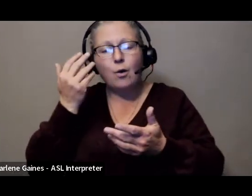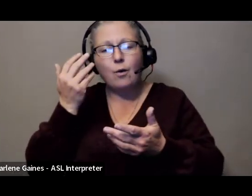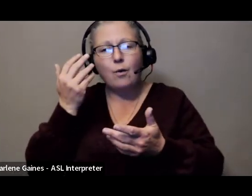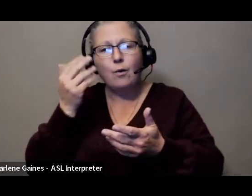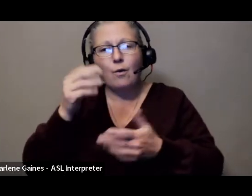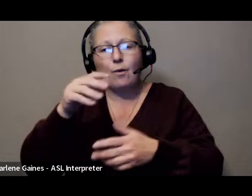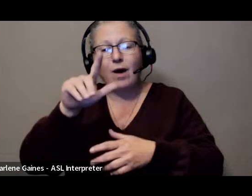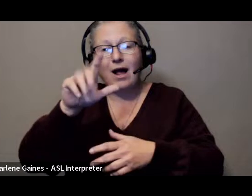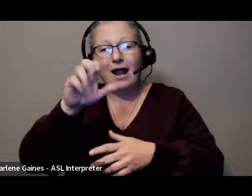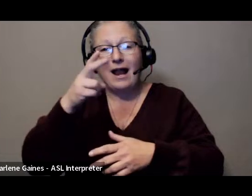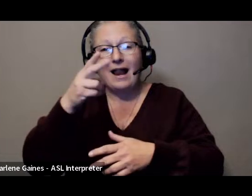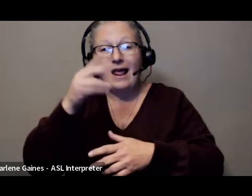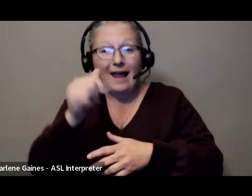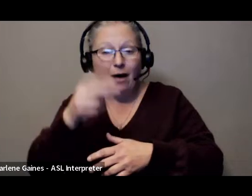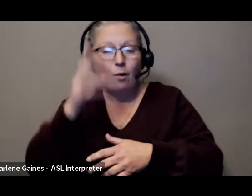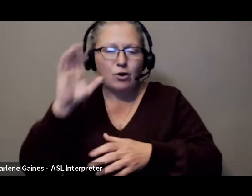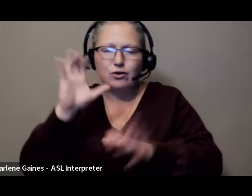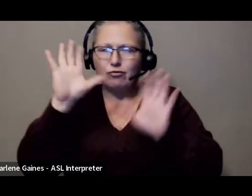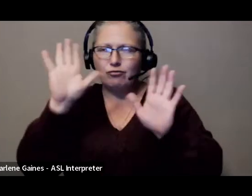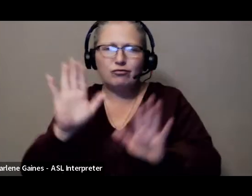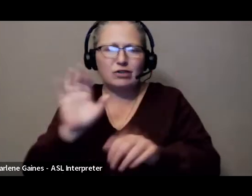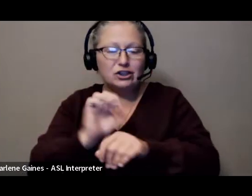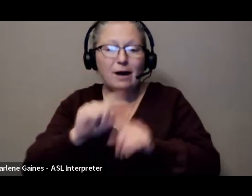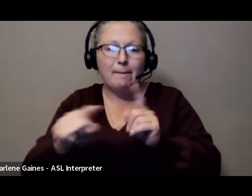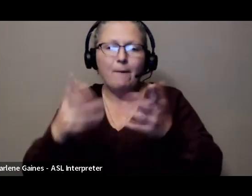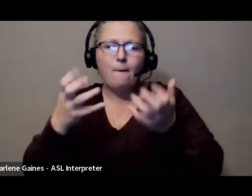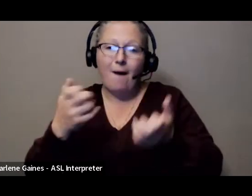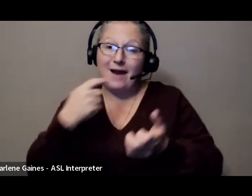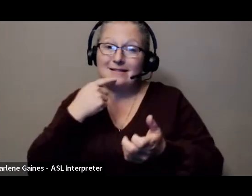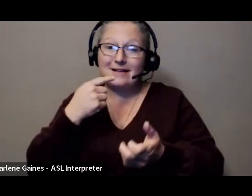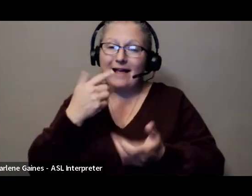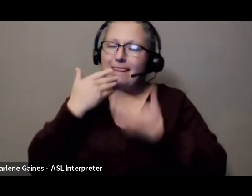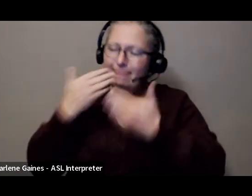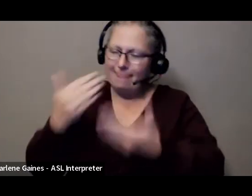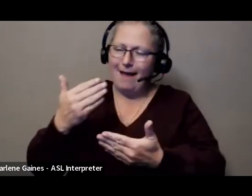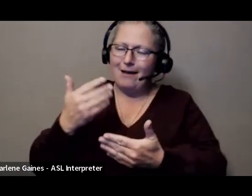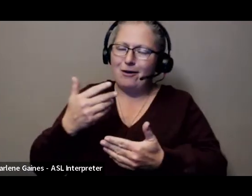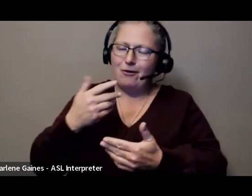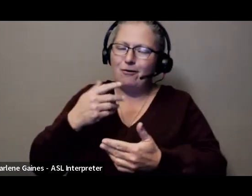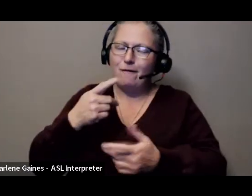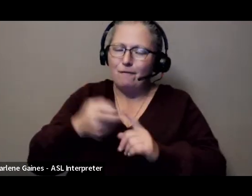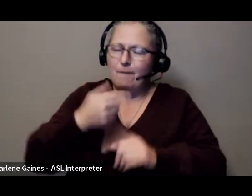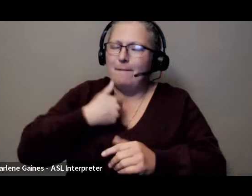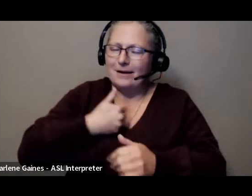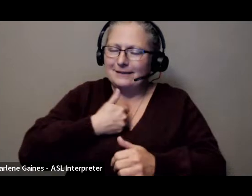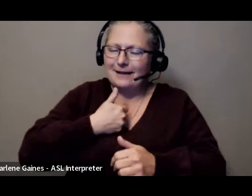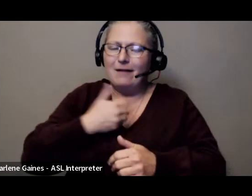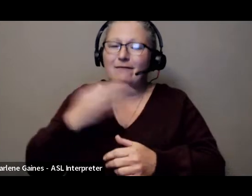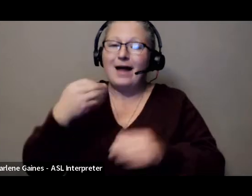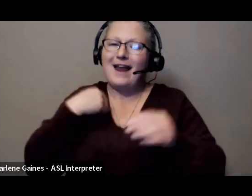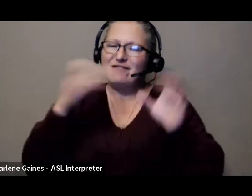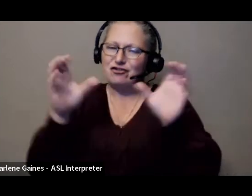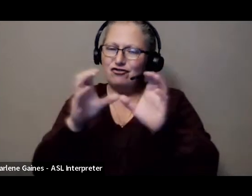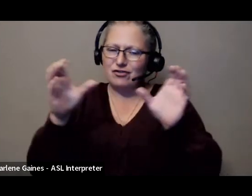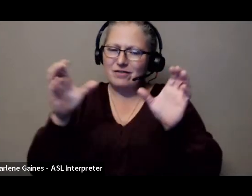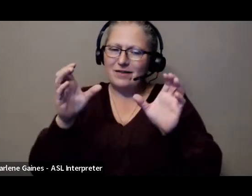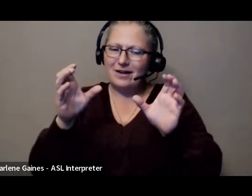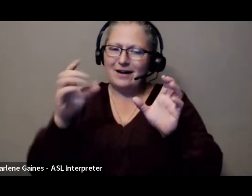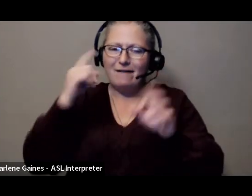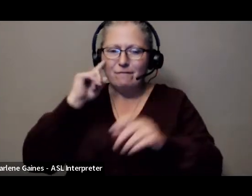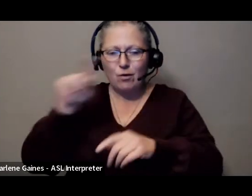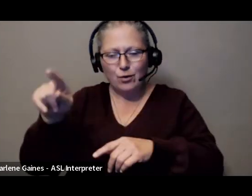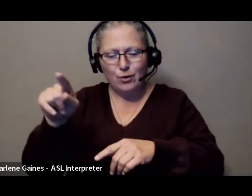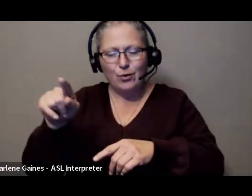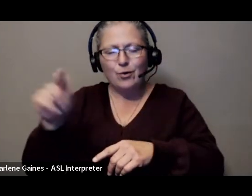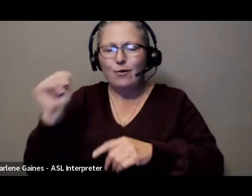Leah is going to do a phenomenal job, I just want to say personally thanks. And we have a certificate here for